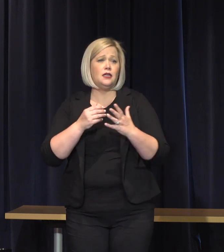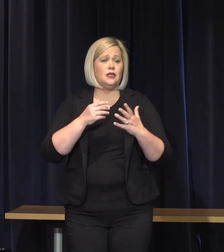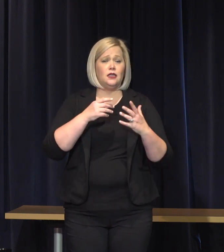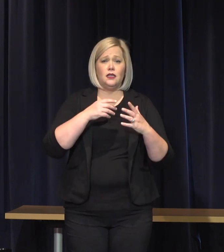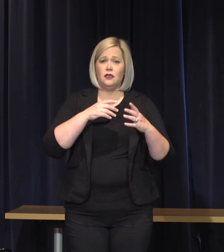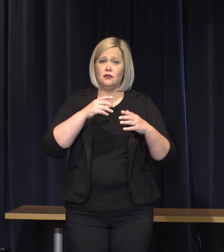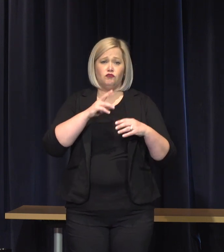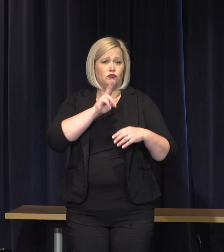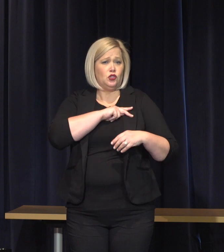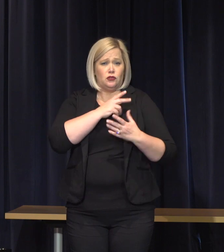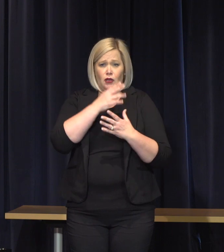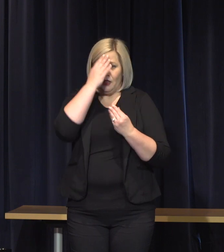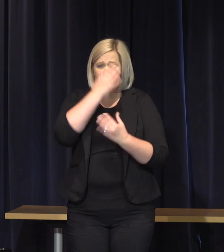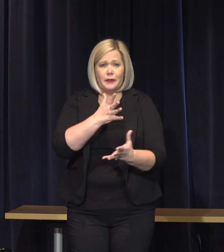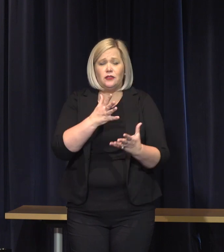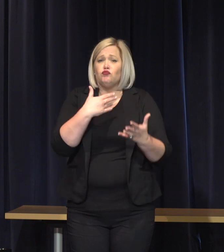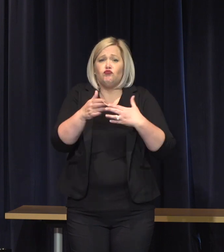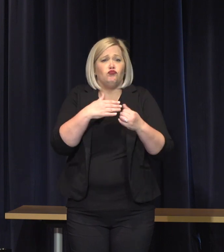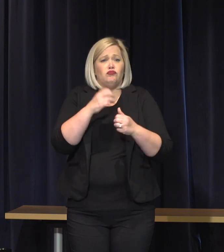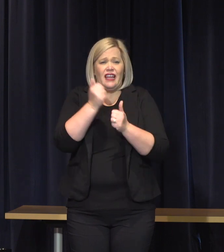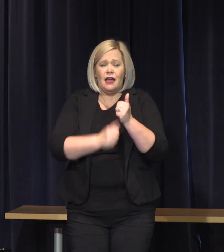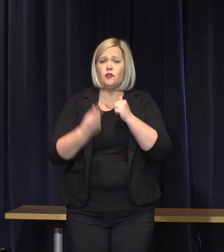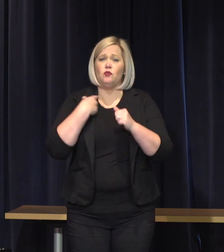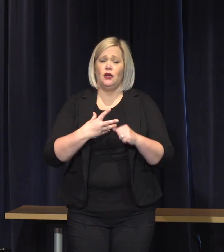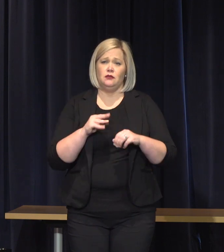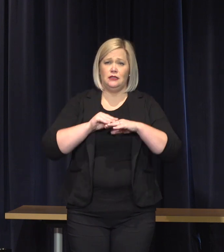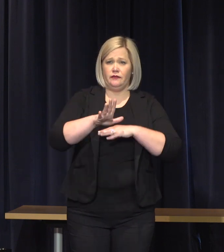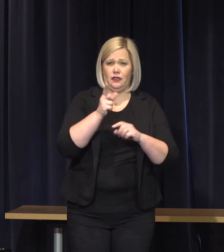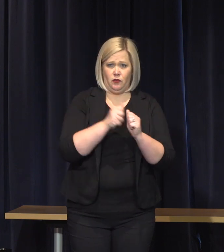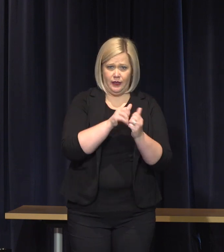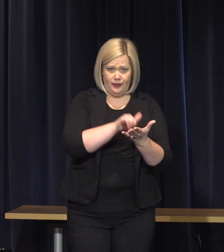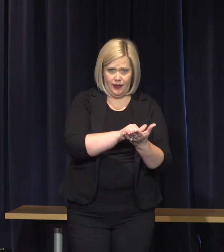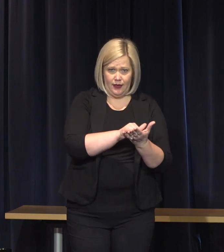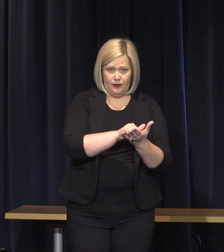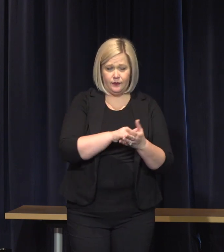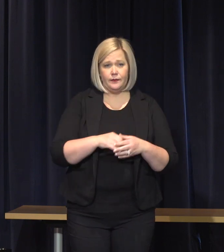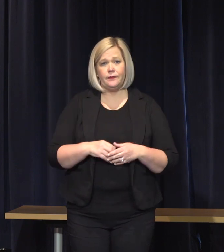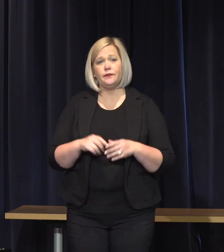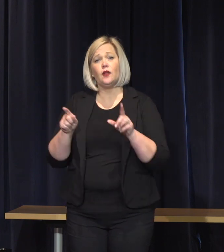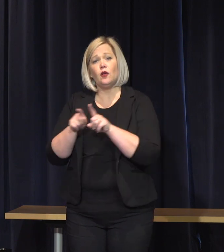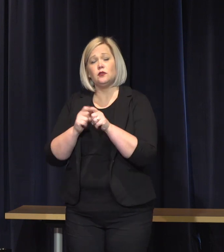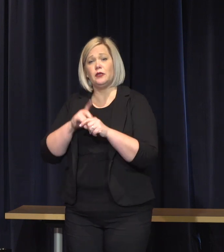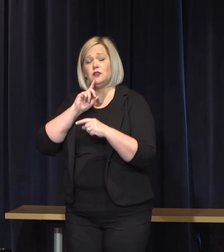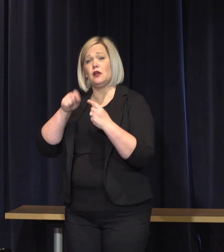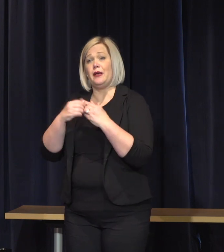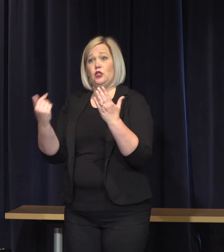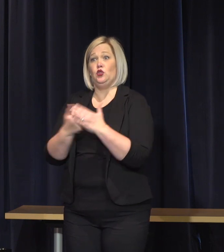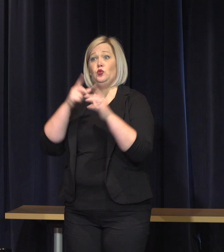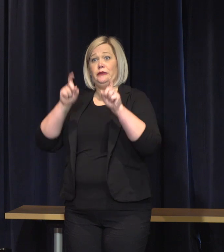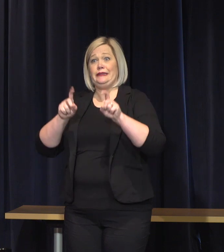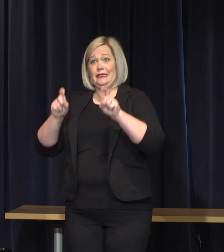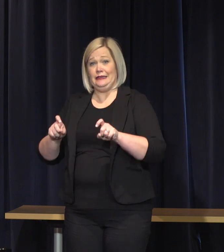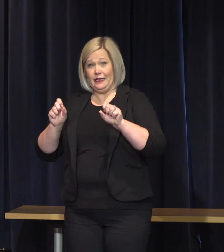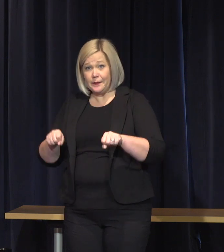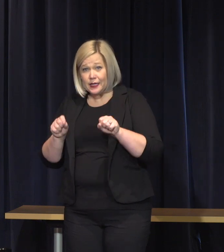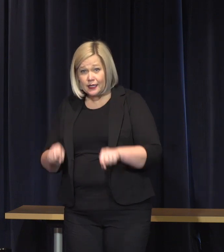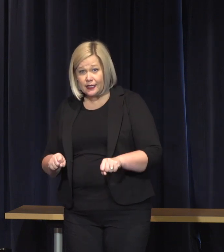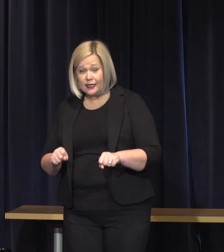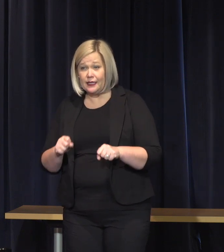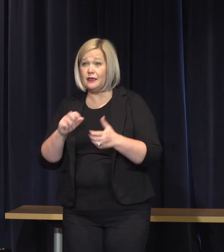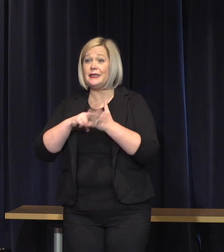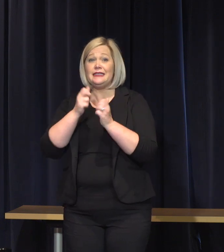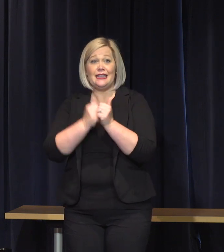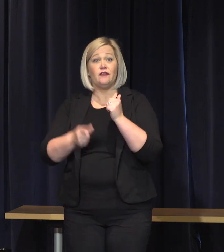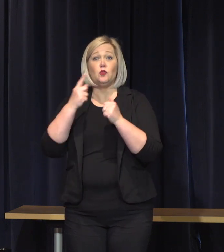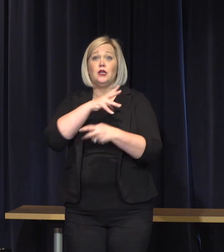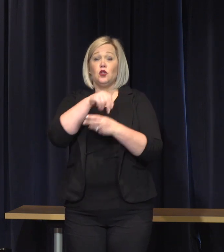continue to be impacted. I also want to comment on the city's new testing initiative, which will allow everyone, including first